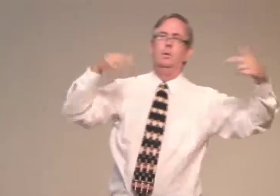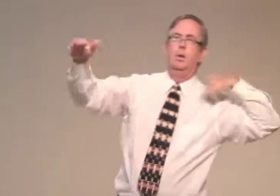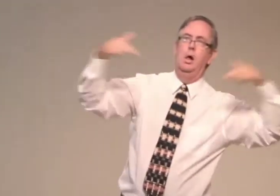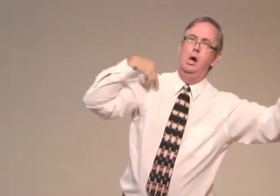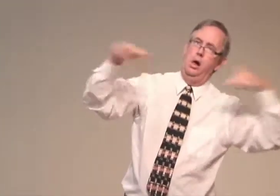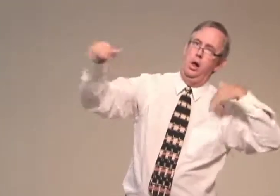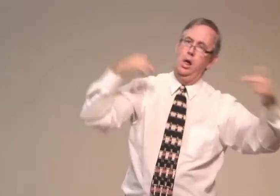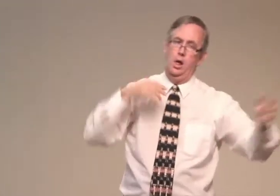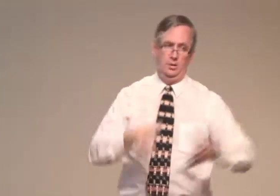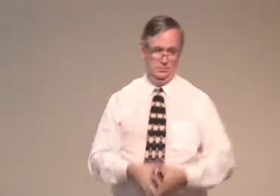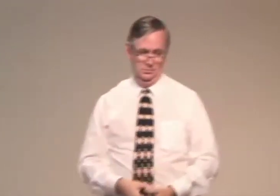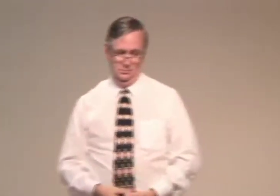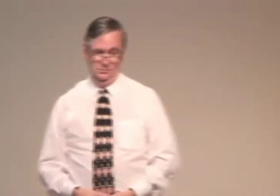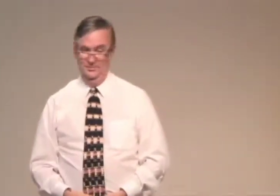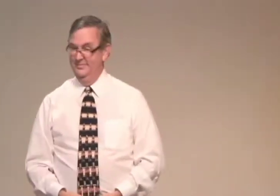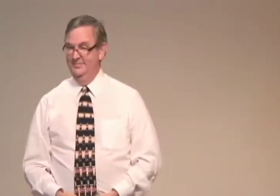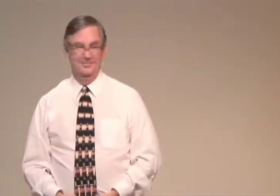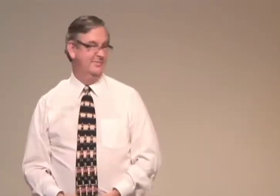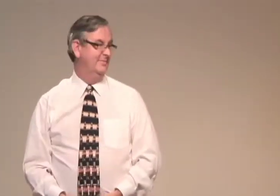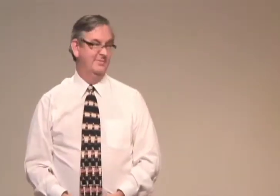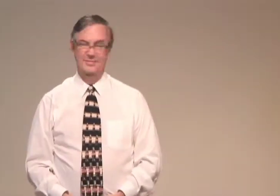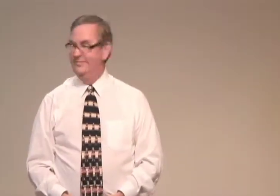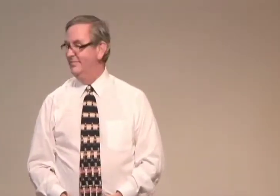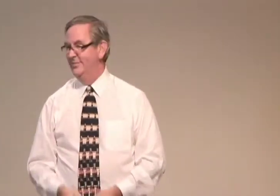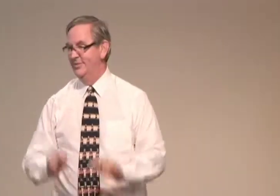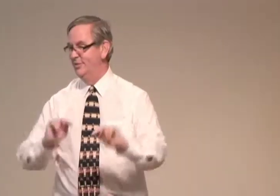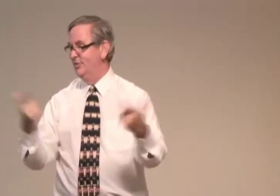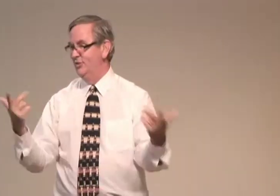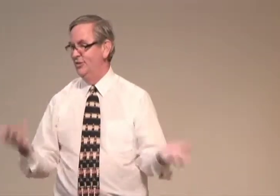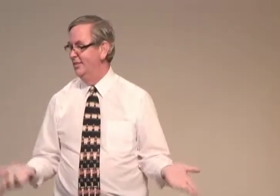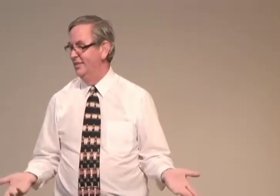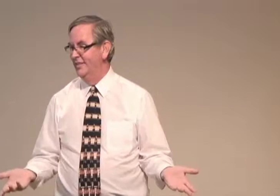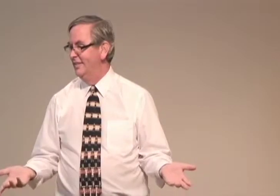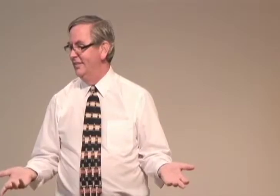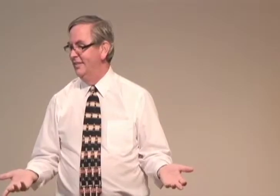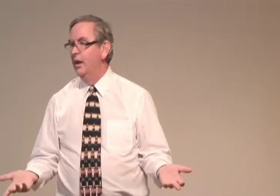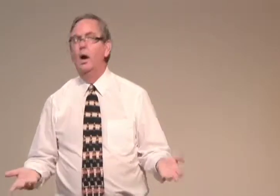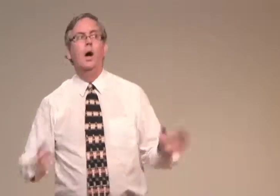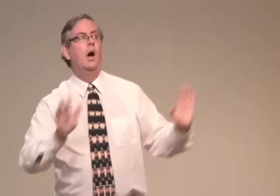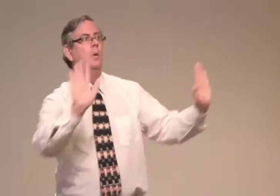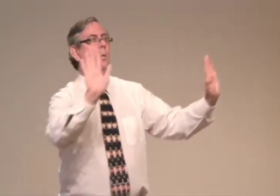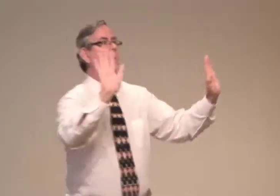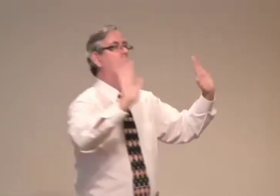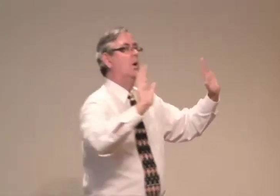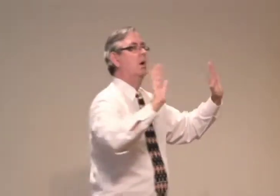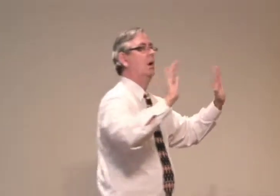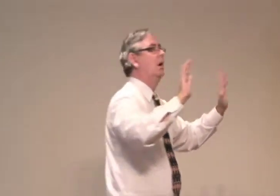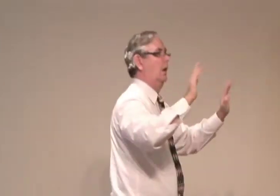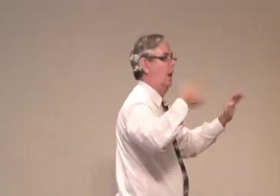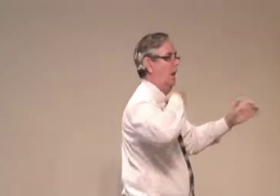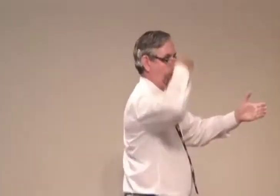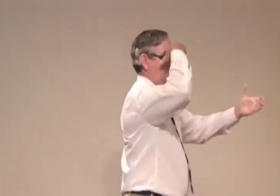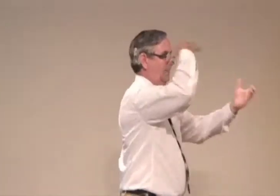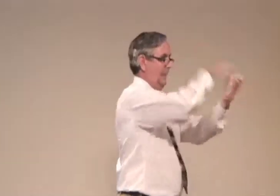I think positive I'm religious none of those things will get you to heaven you say well